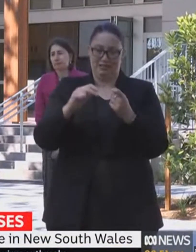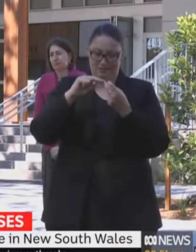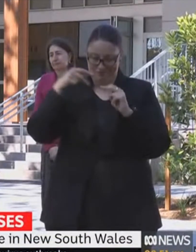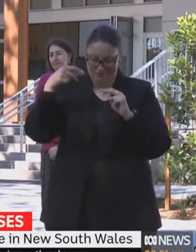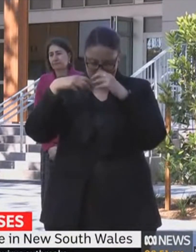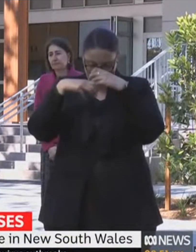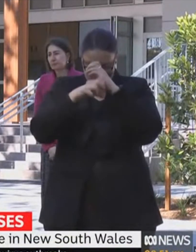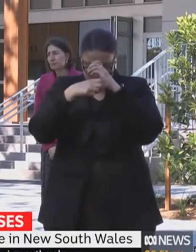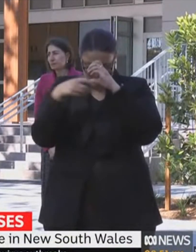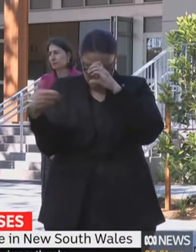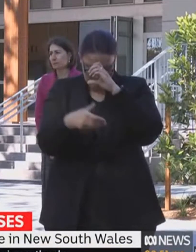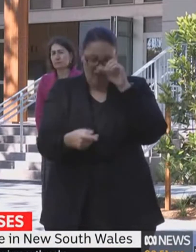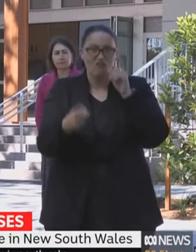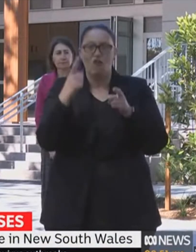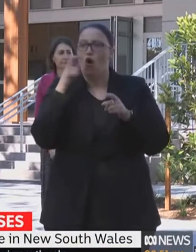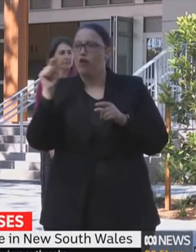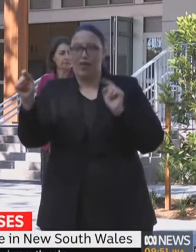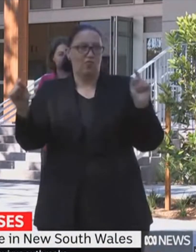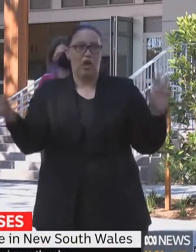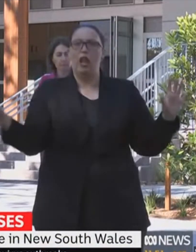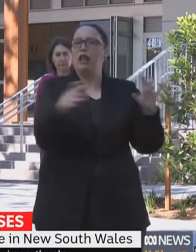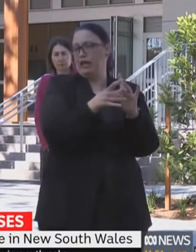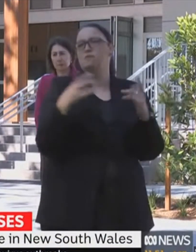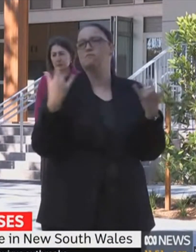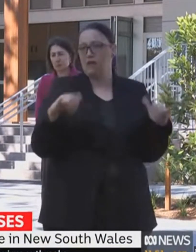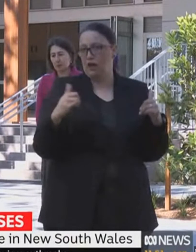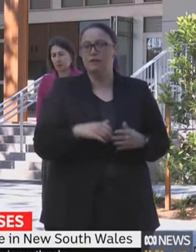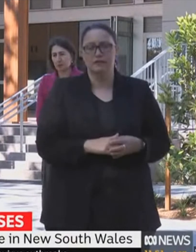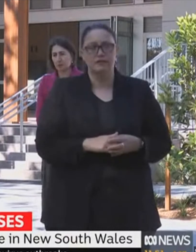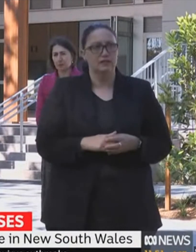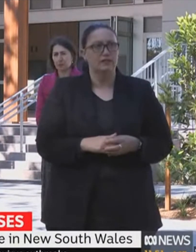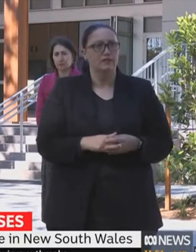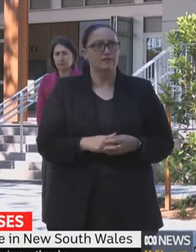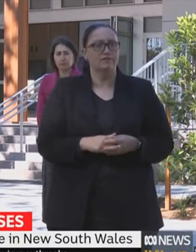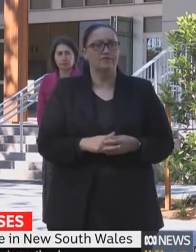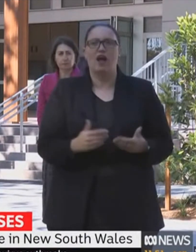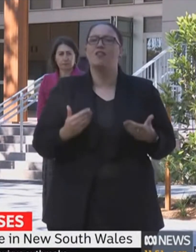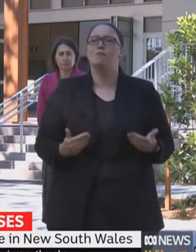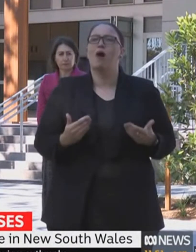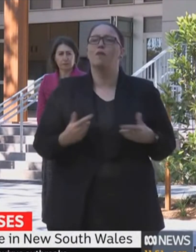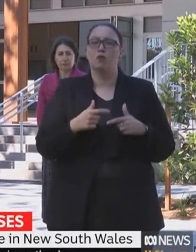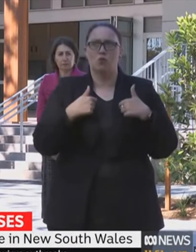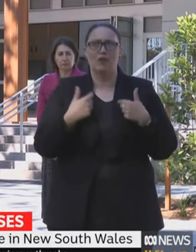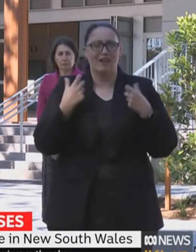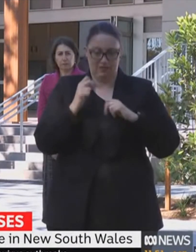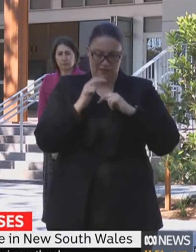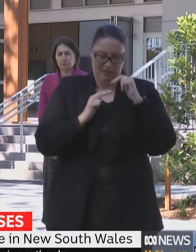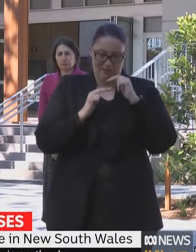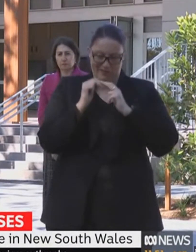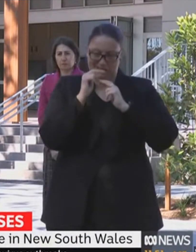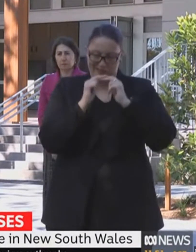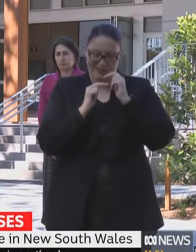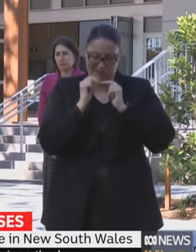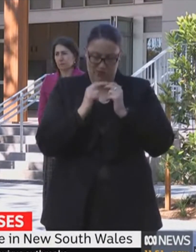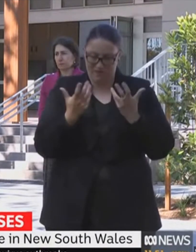of our investigation is actually looking at, as we've developed a bit better idea of where the cases acquired